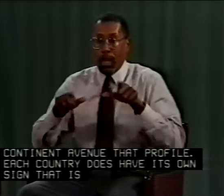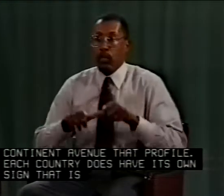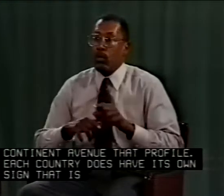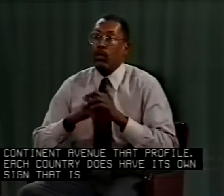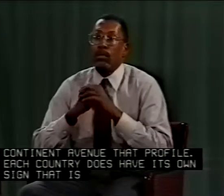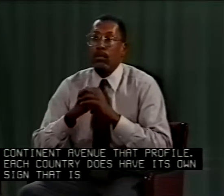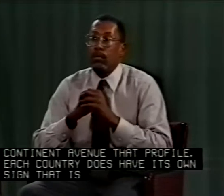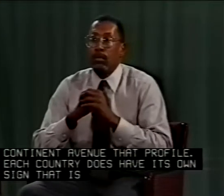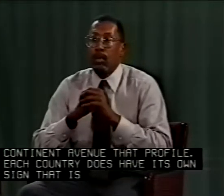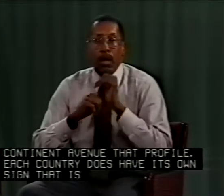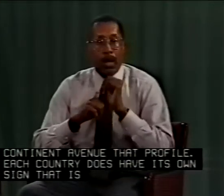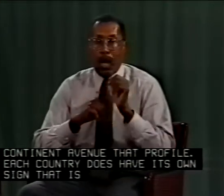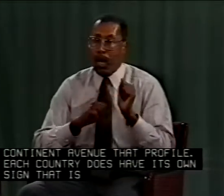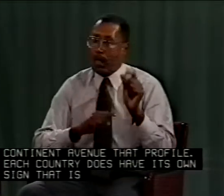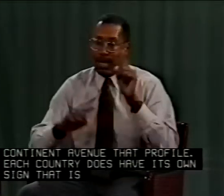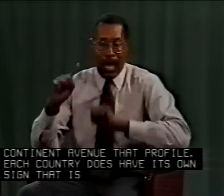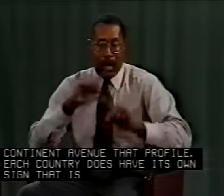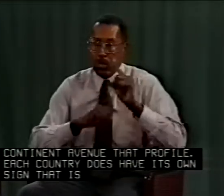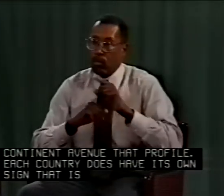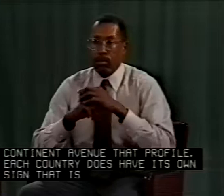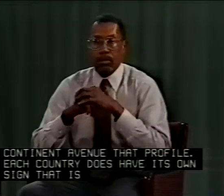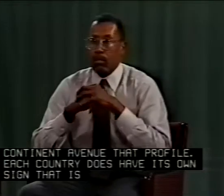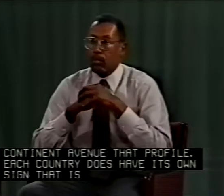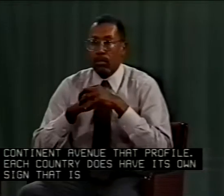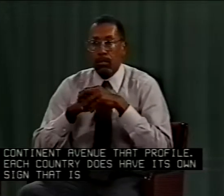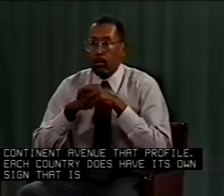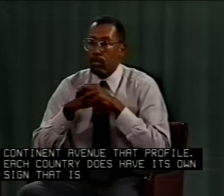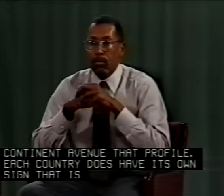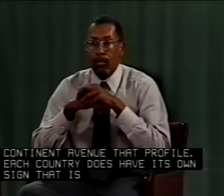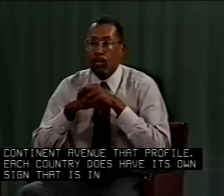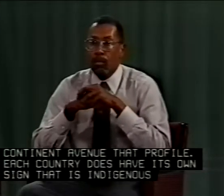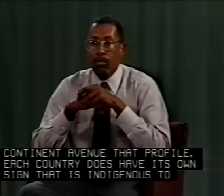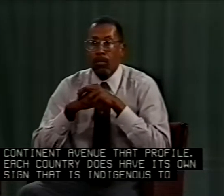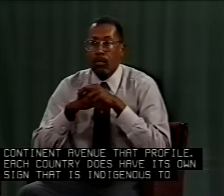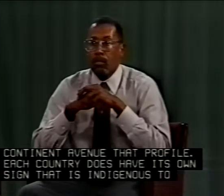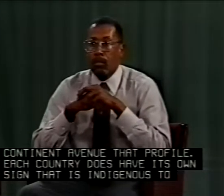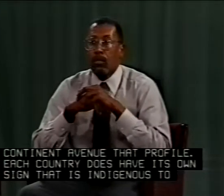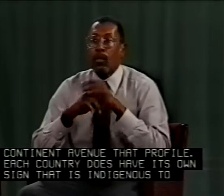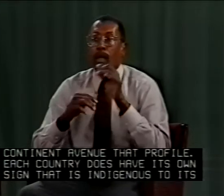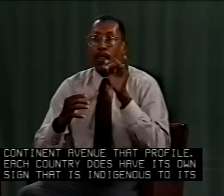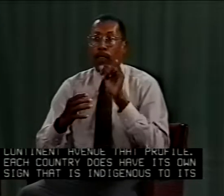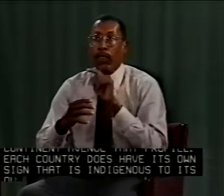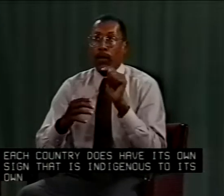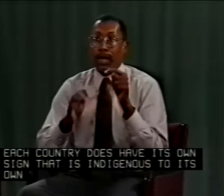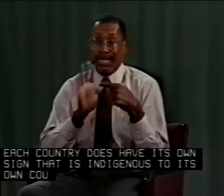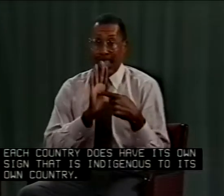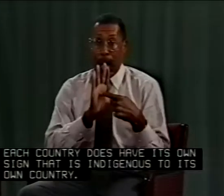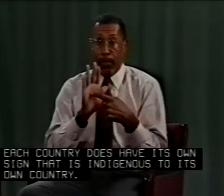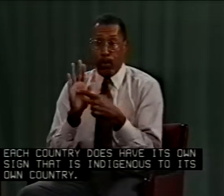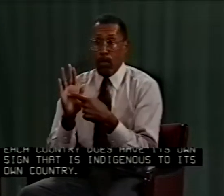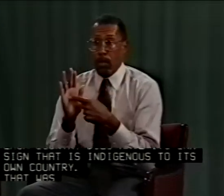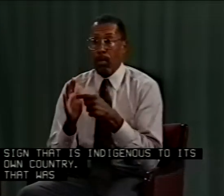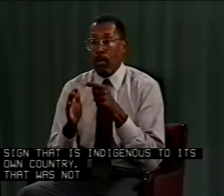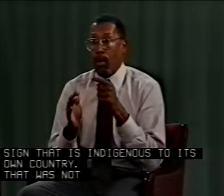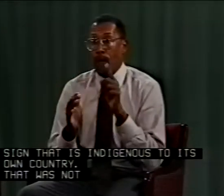That was just a purpose of identifying location. It was not meant to be an example of a sign. The